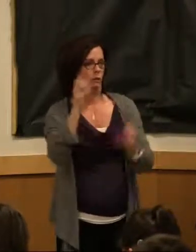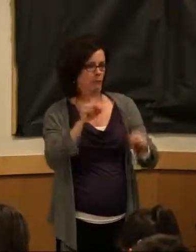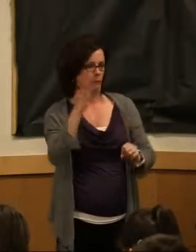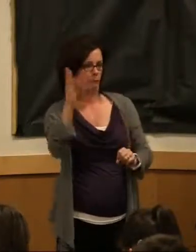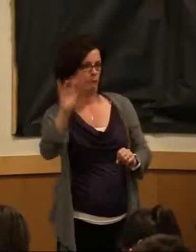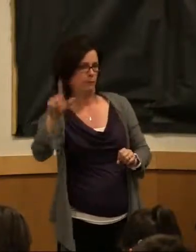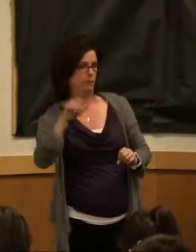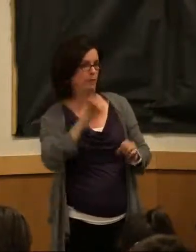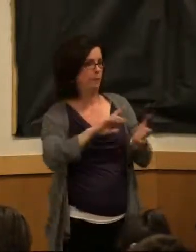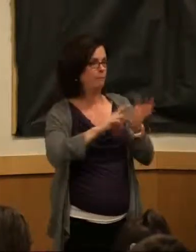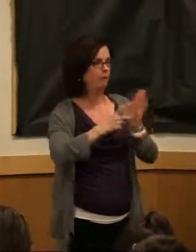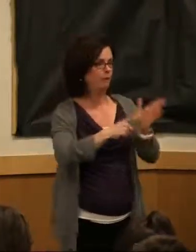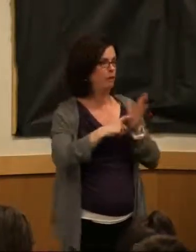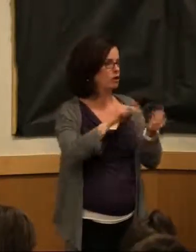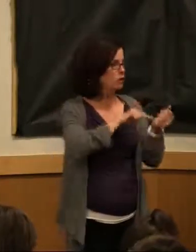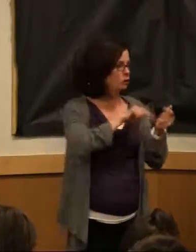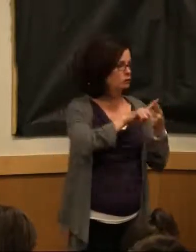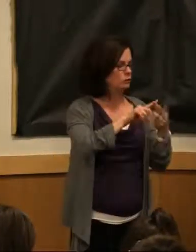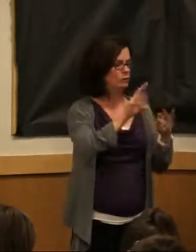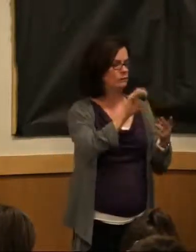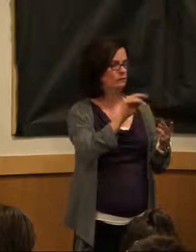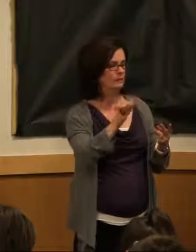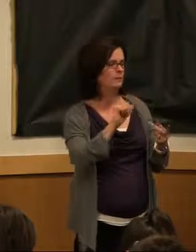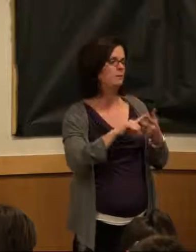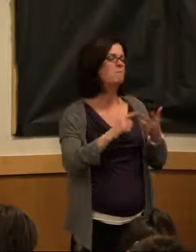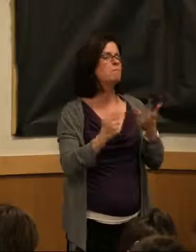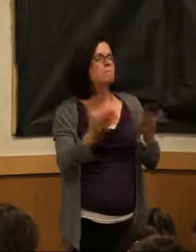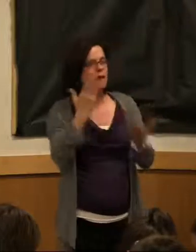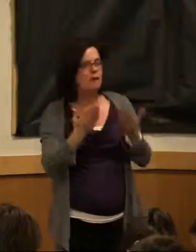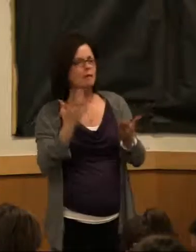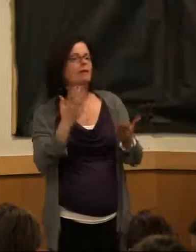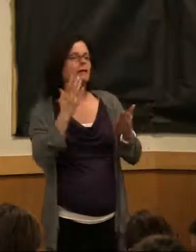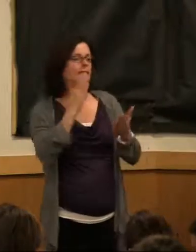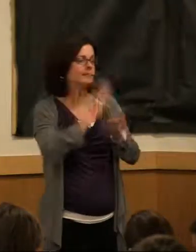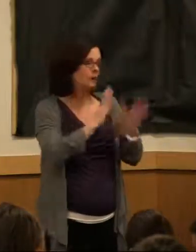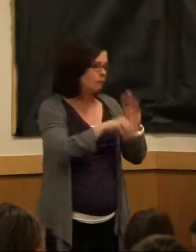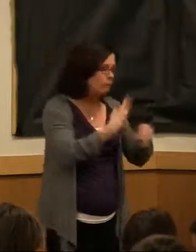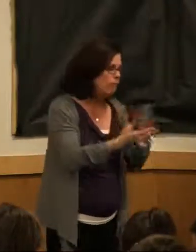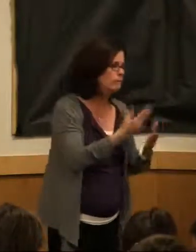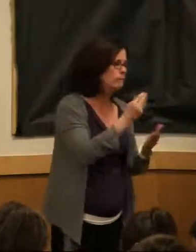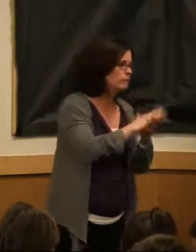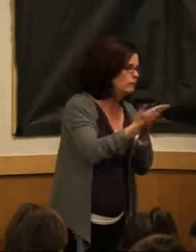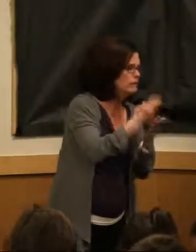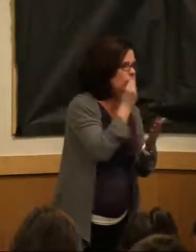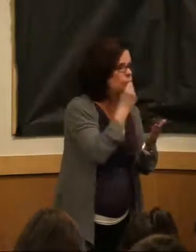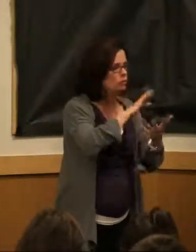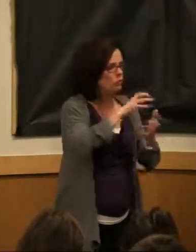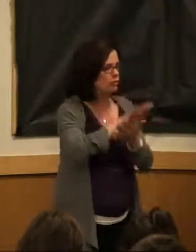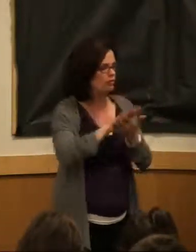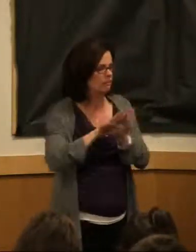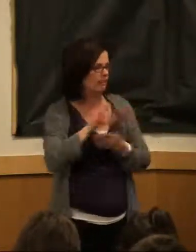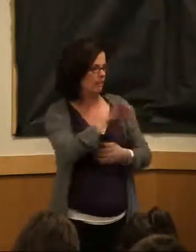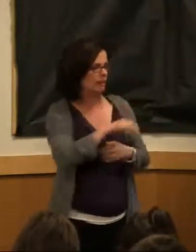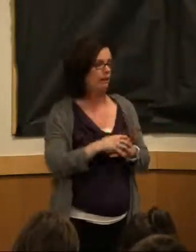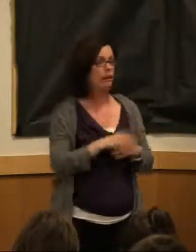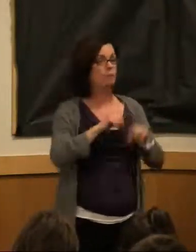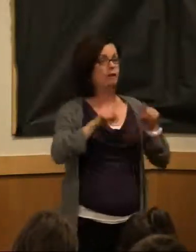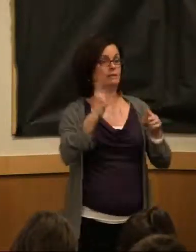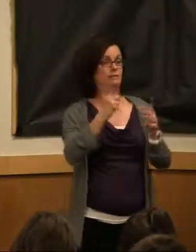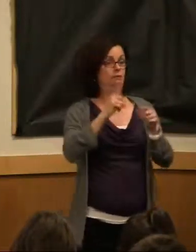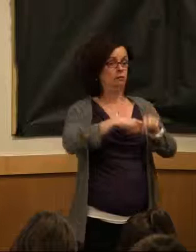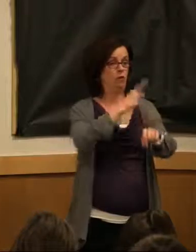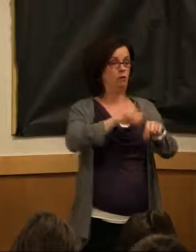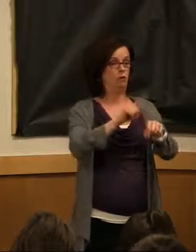CNA. And then they may get some homemaker services. But Medicaid for long-term care, we have a program that's